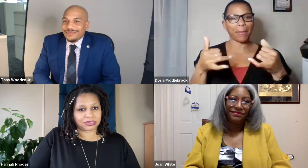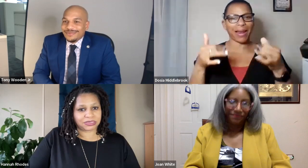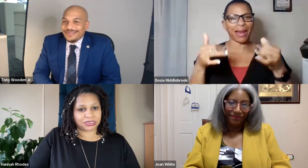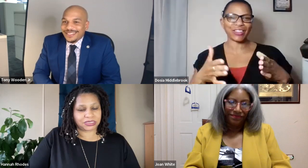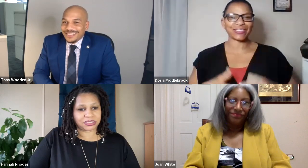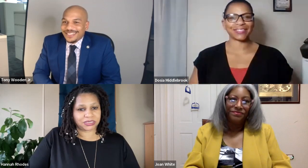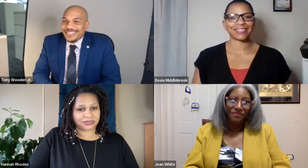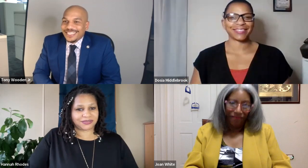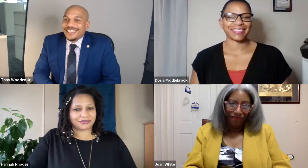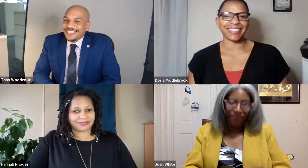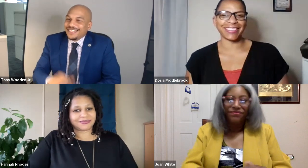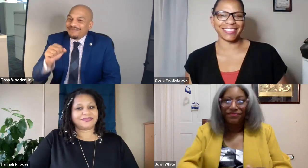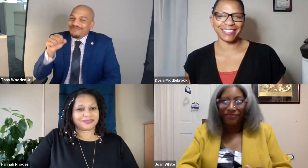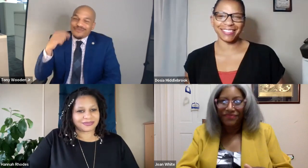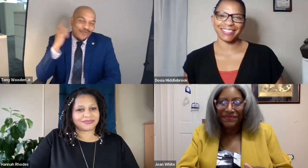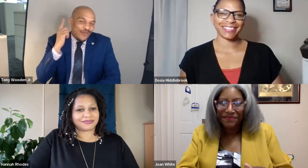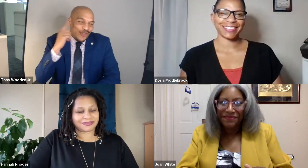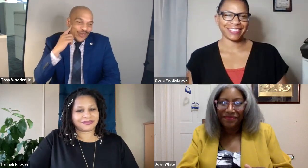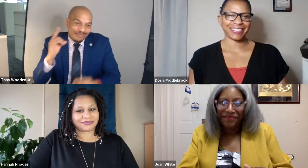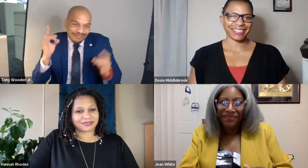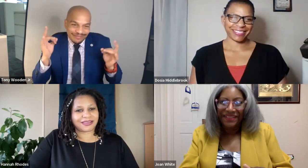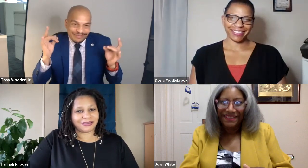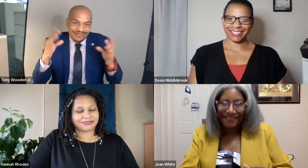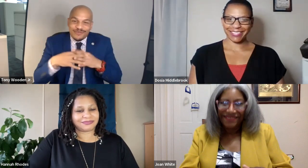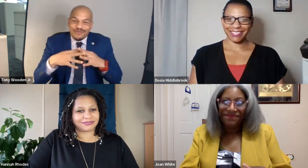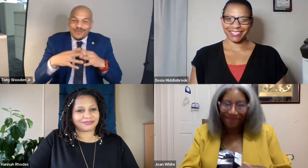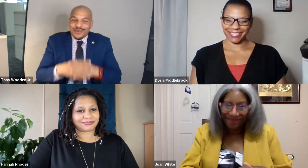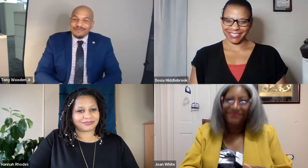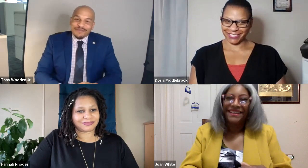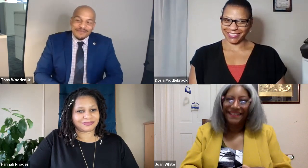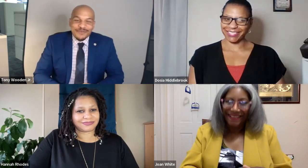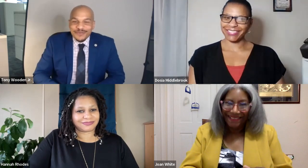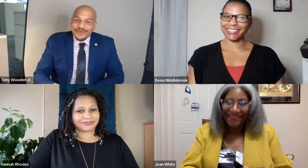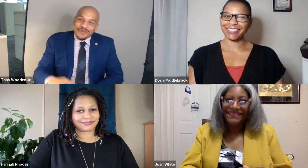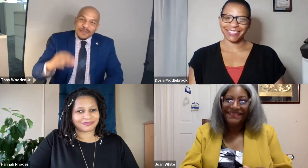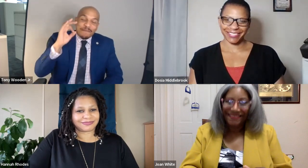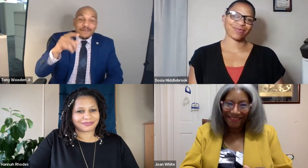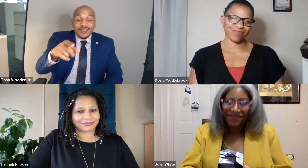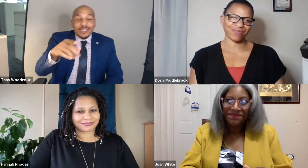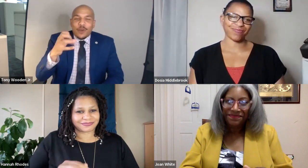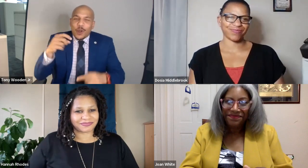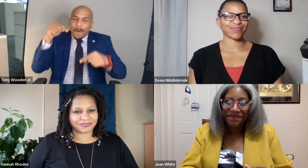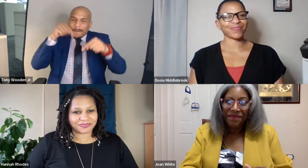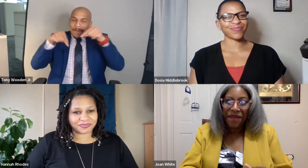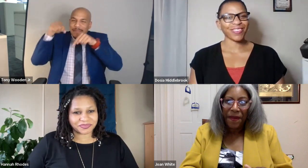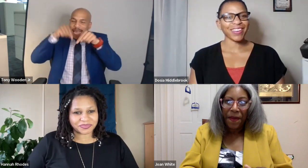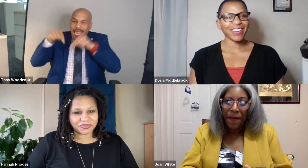knew my dad. He was the star football player. And Tony's like, oh, definitely. Well, I've heard of stories about him for